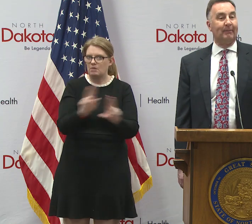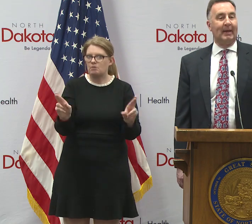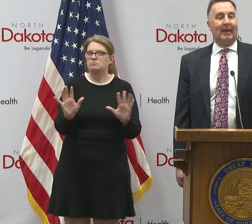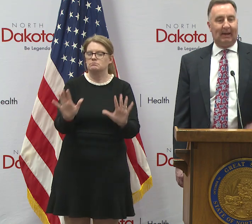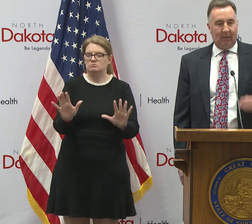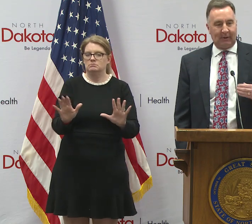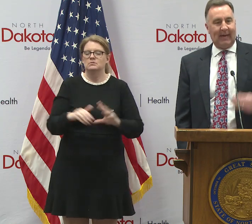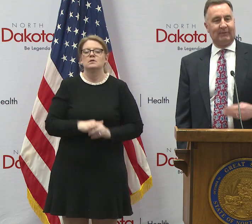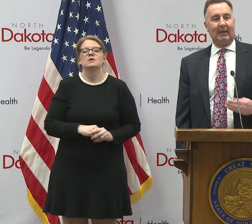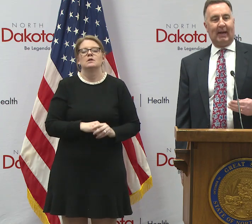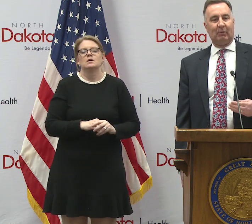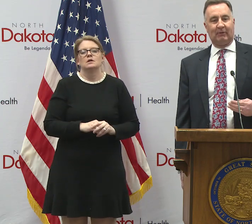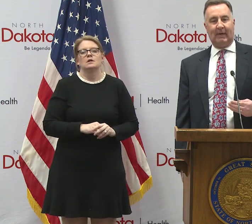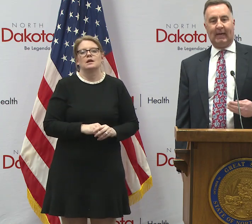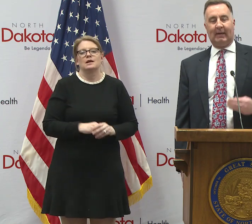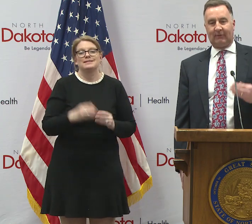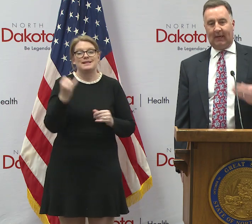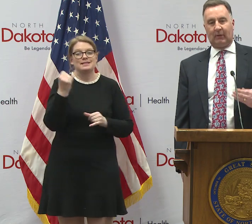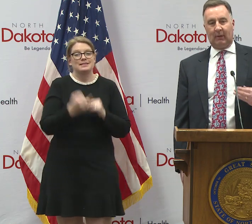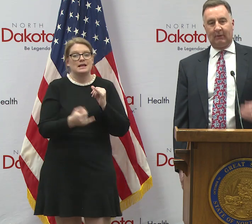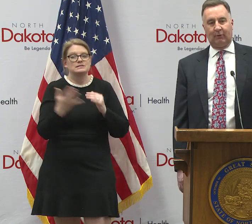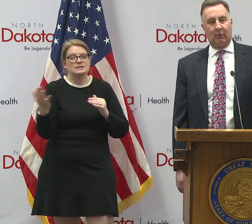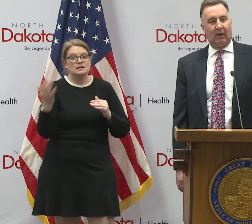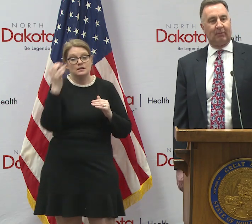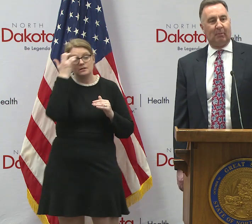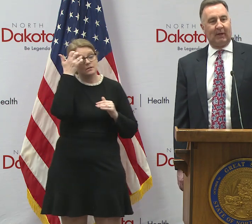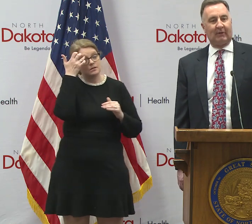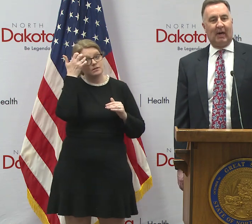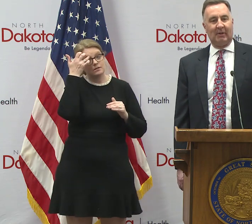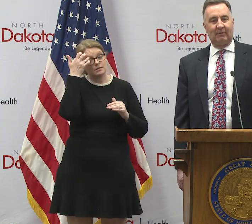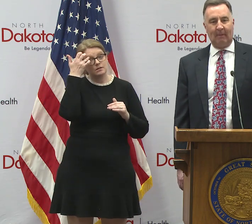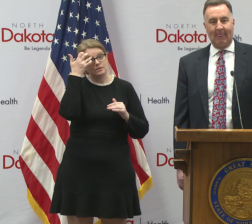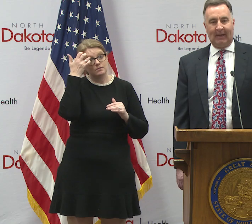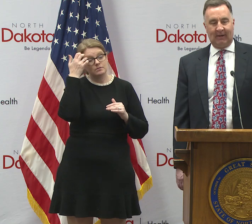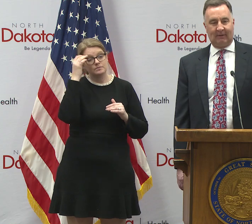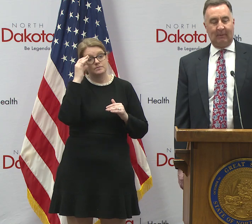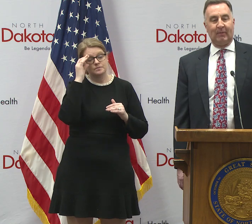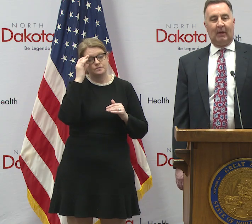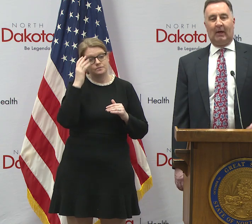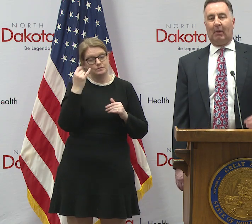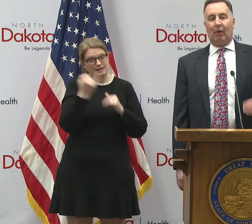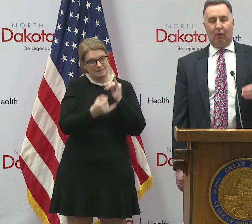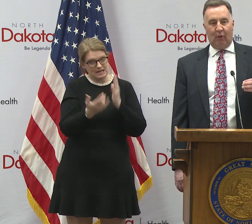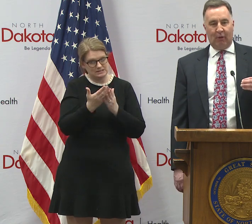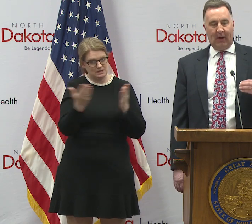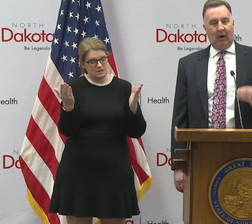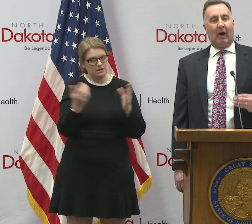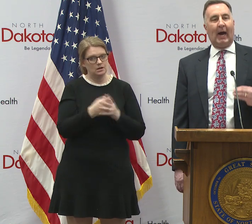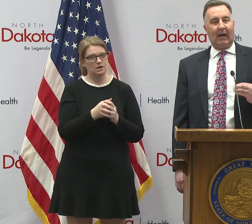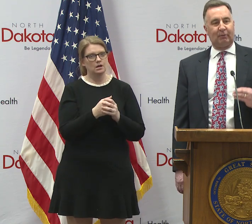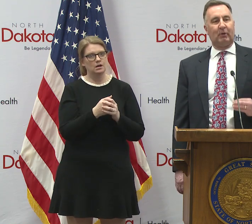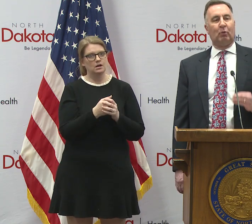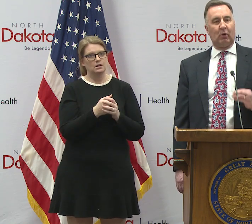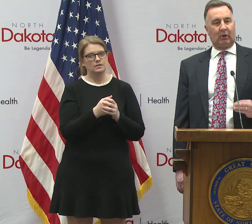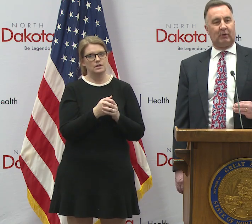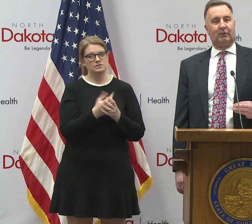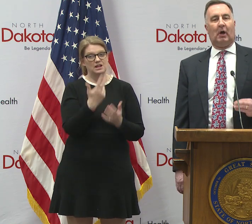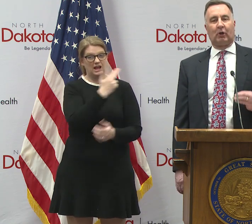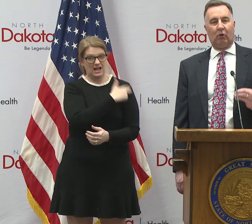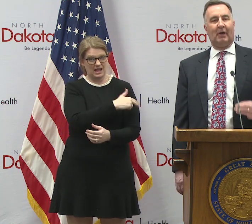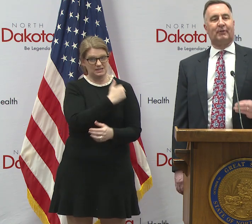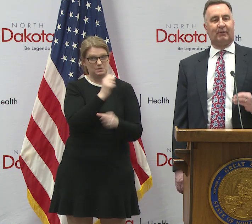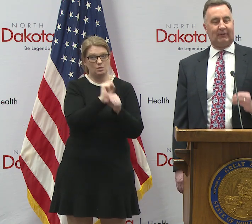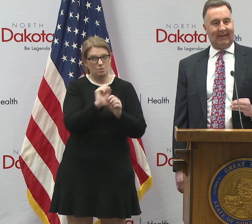that. The last thing that I would say, and just echo on to Mike's comments, is there are hospital